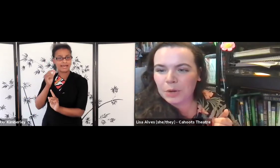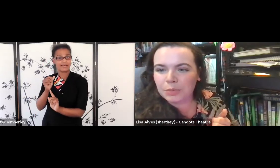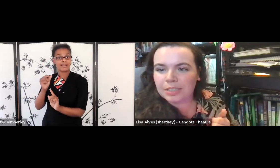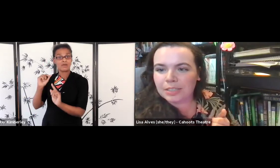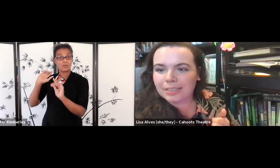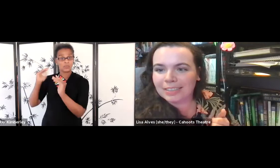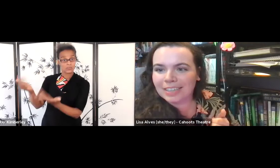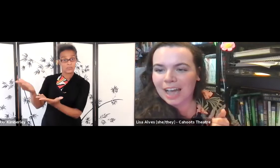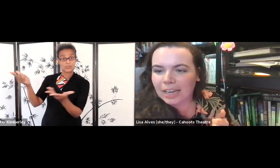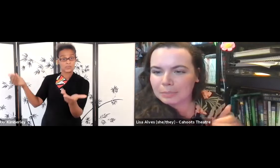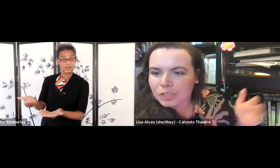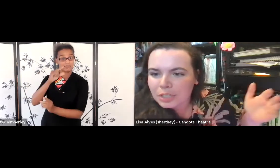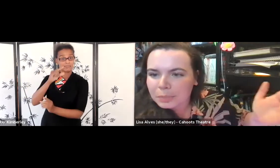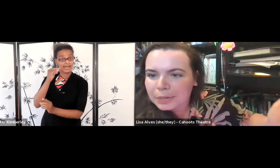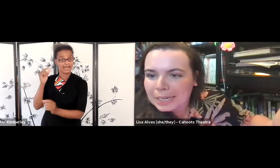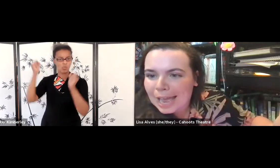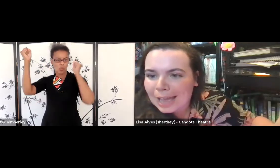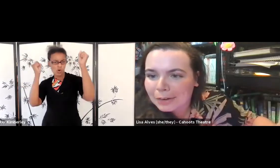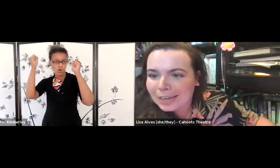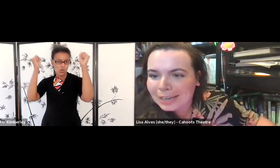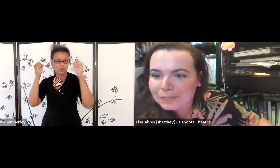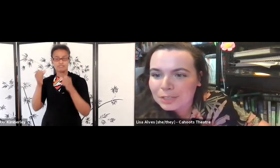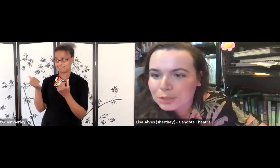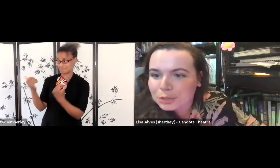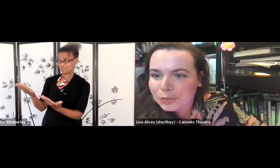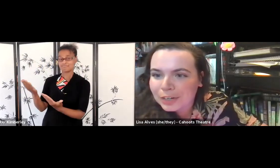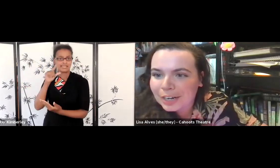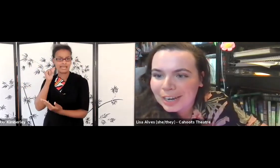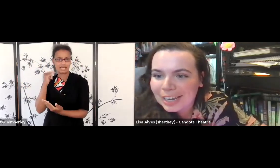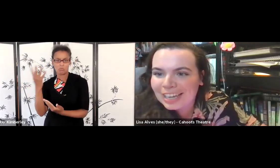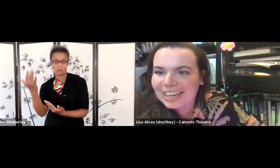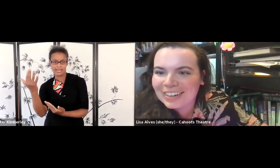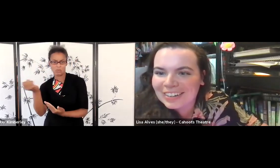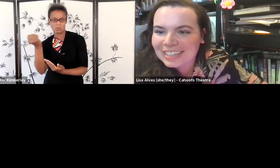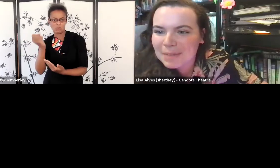Woot! I'm just gonna bring Kat on. I have to search for her in my...